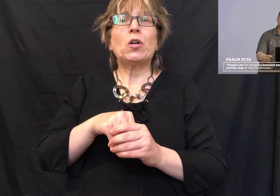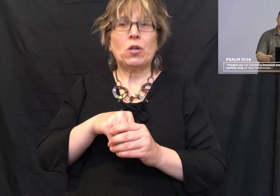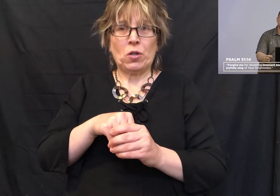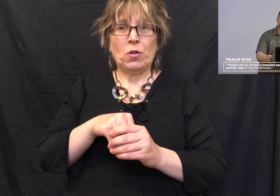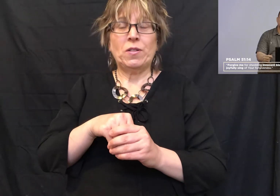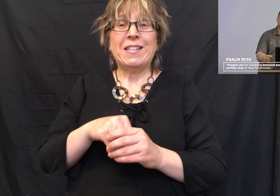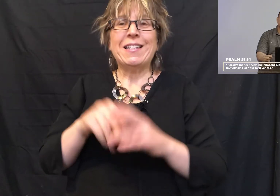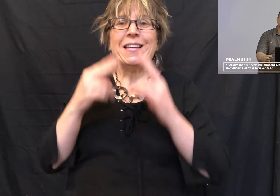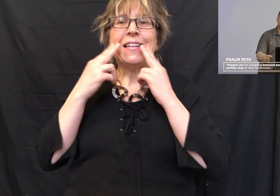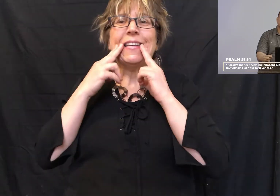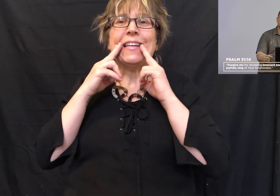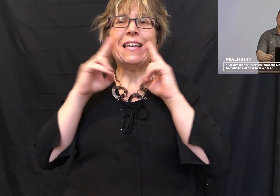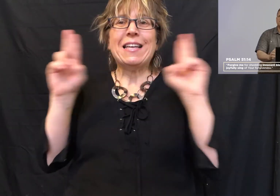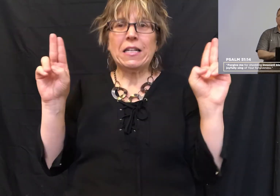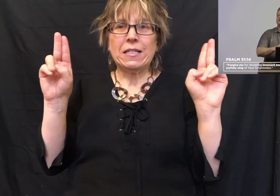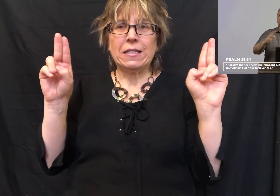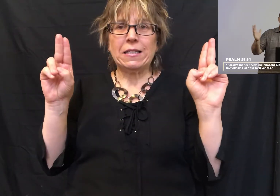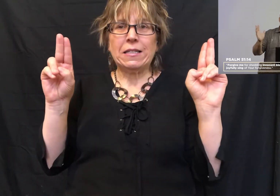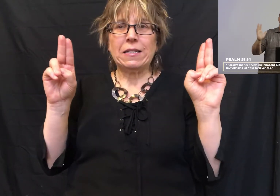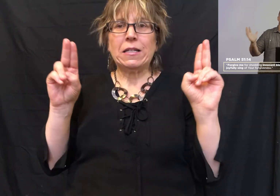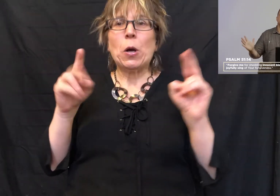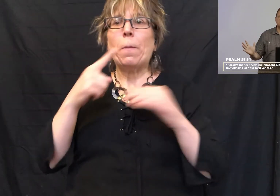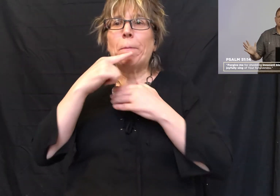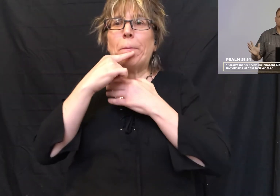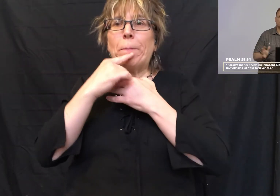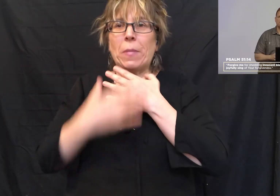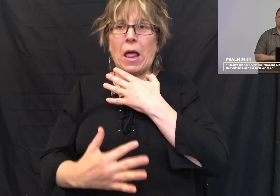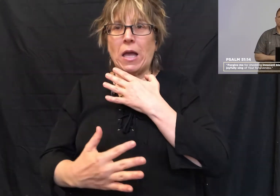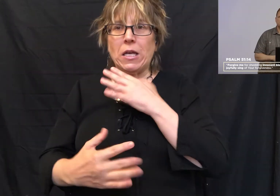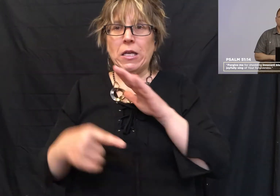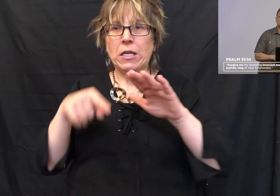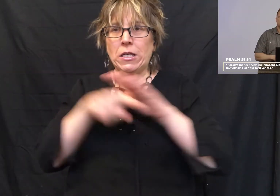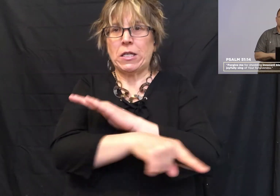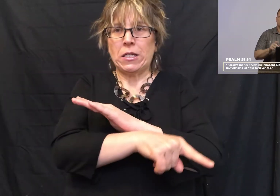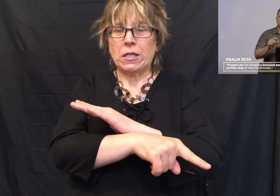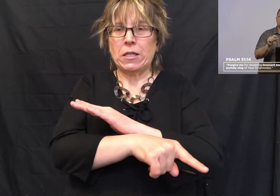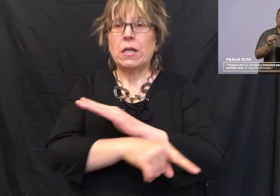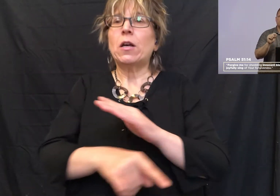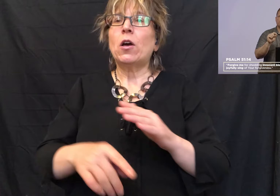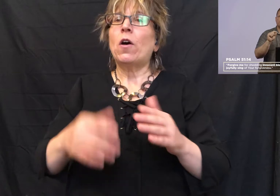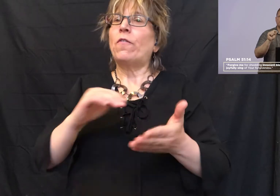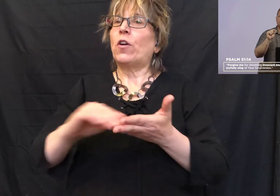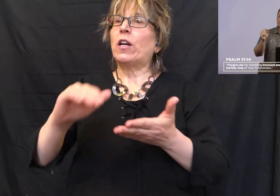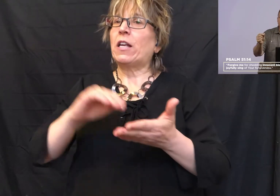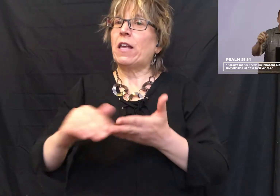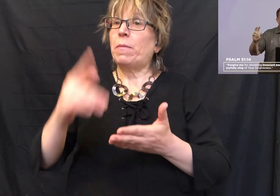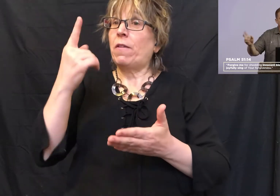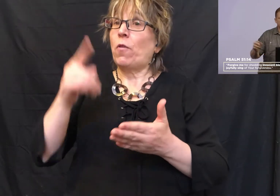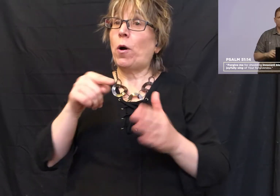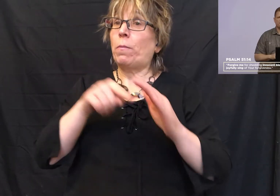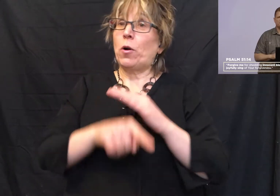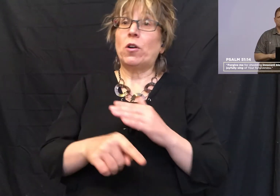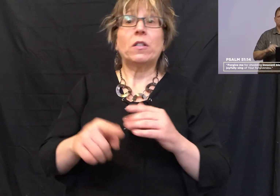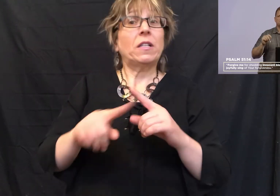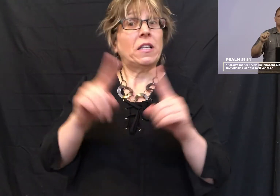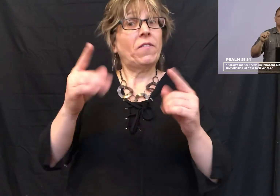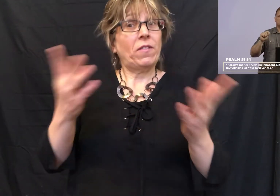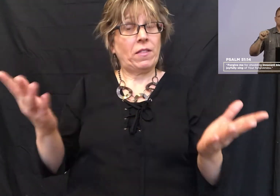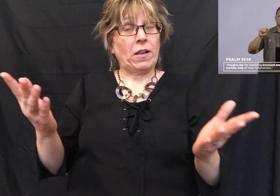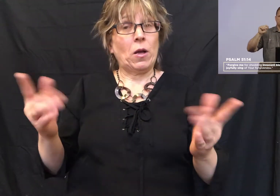blood. You know, forgive me for my sin is one thing. Forgive me for murder is another